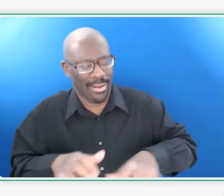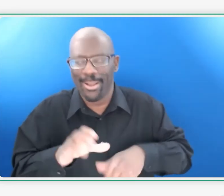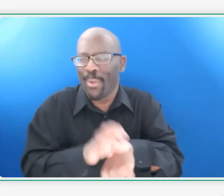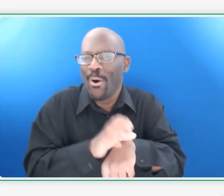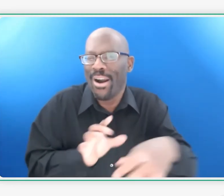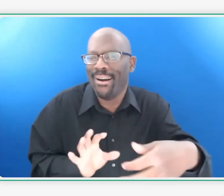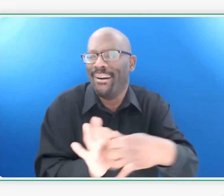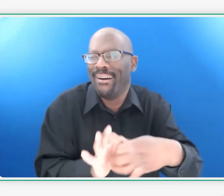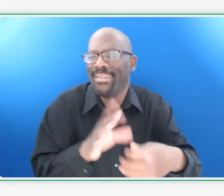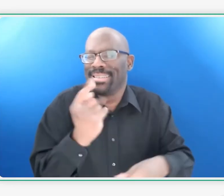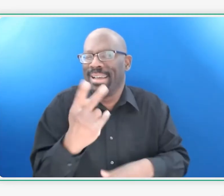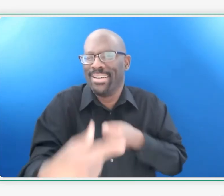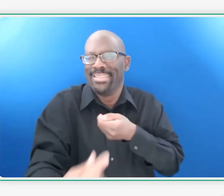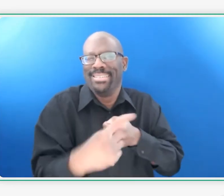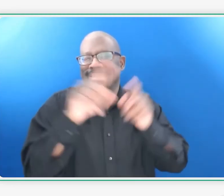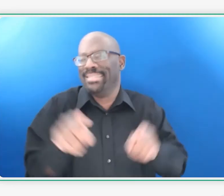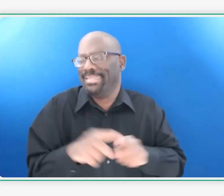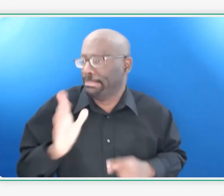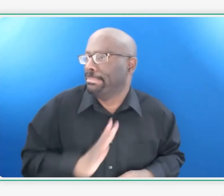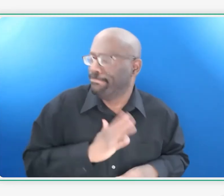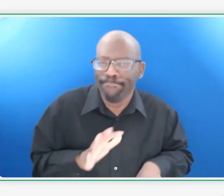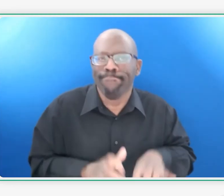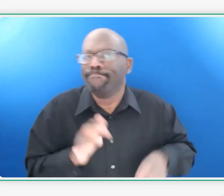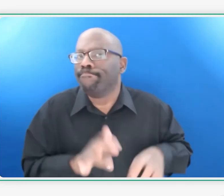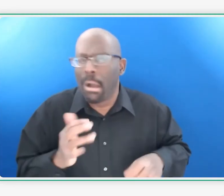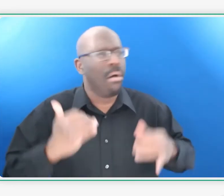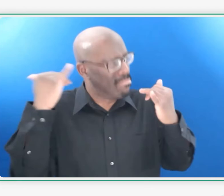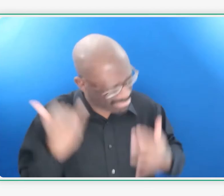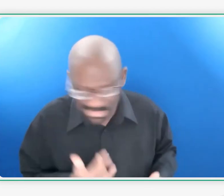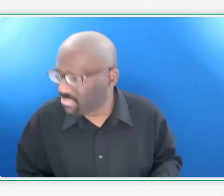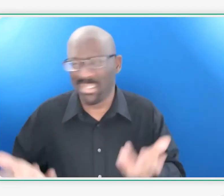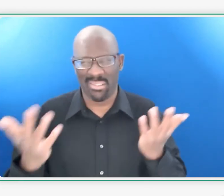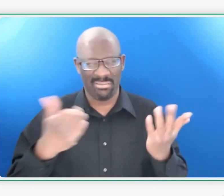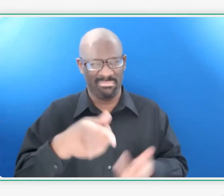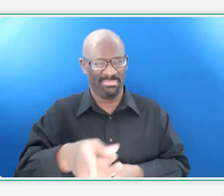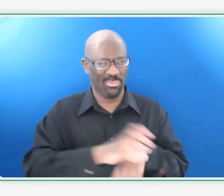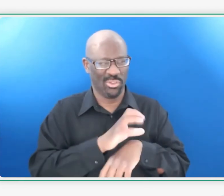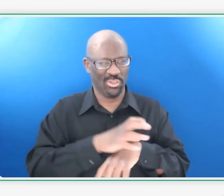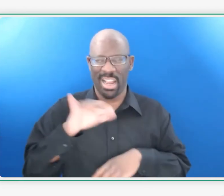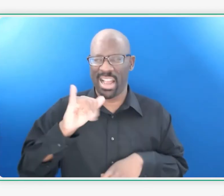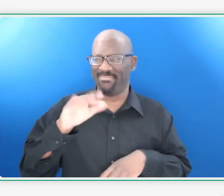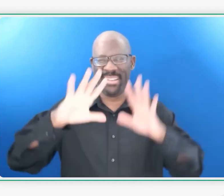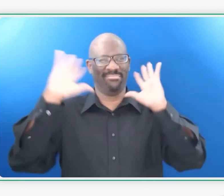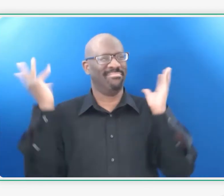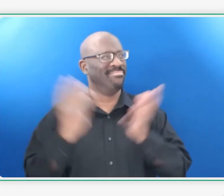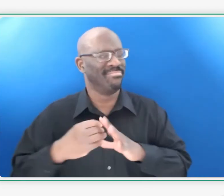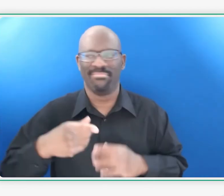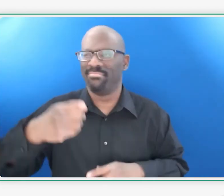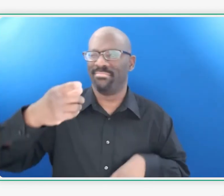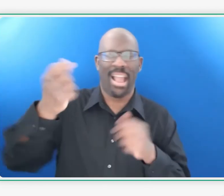And at the time, they had these big keyboards and that connected to the computer. And I thought that was so amazing. And